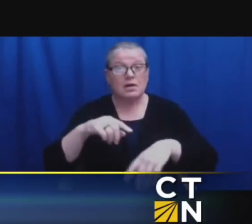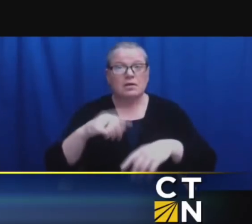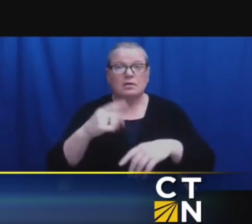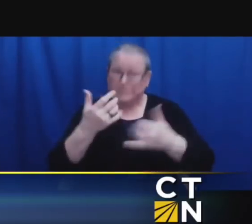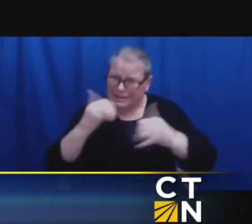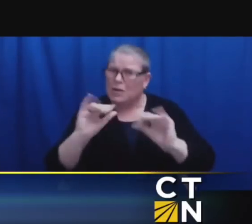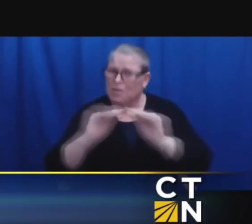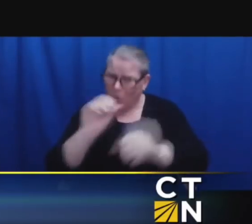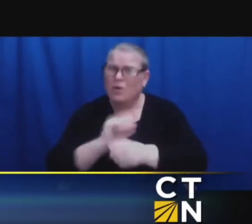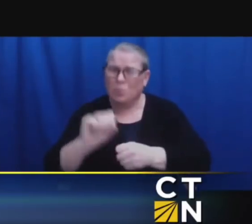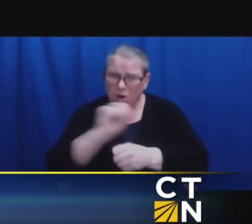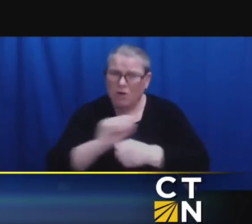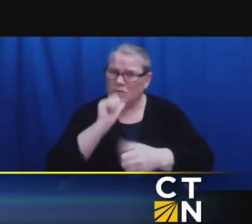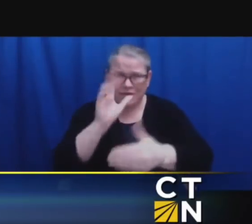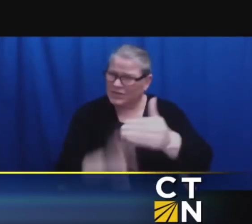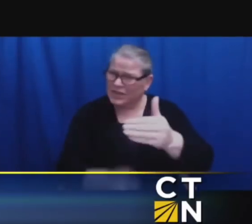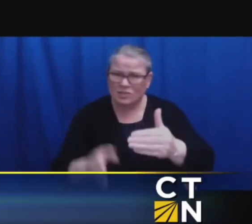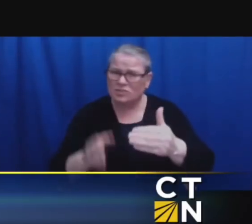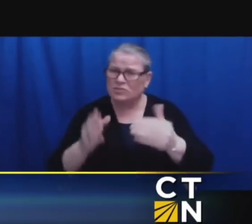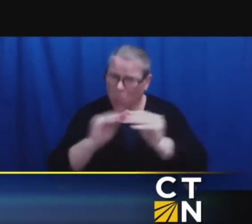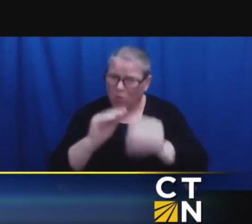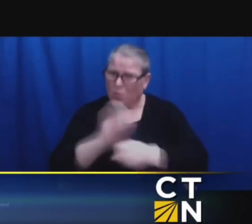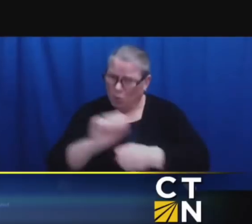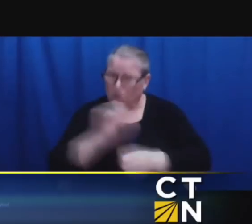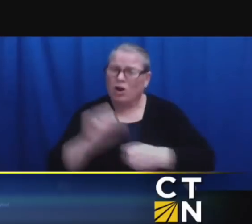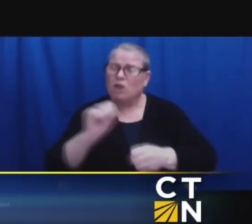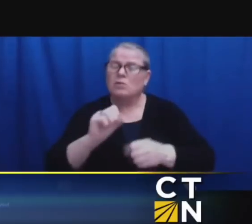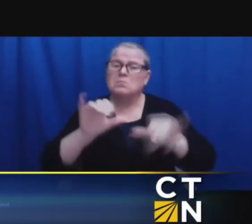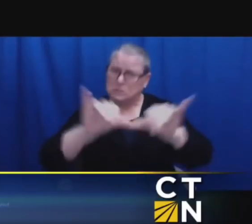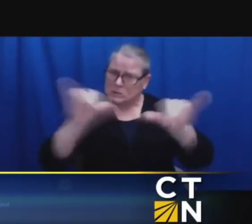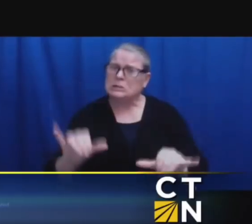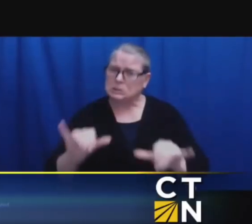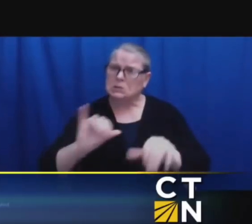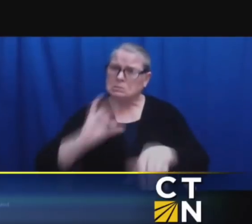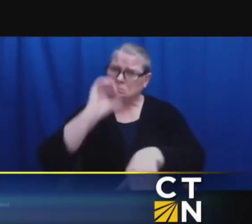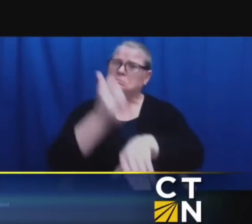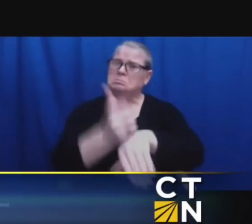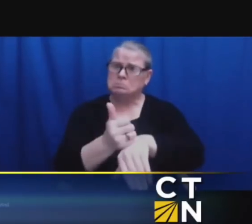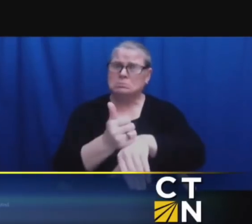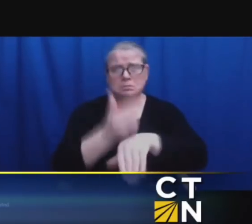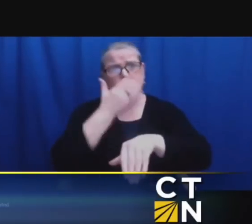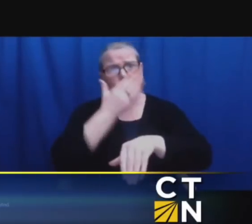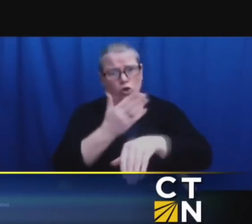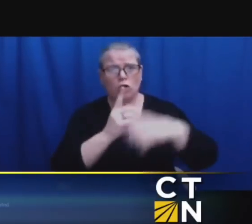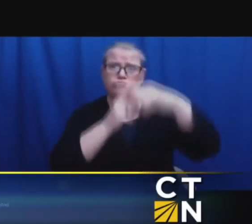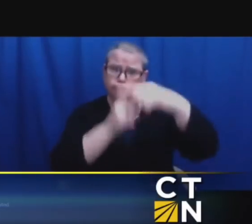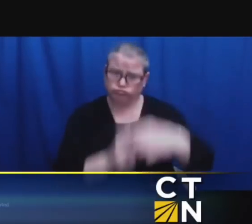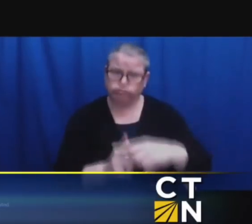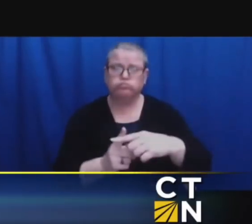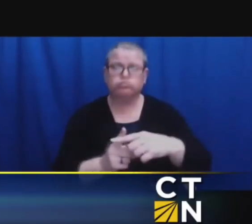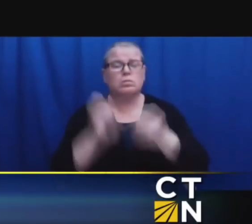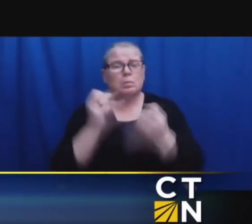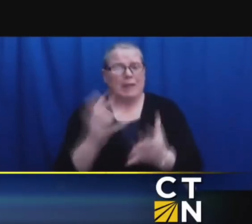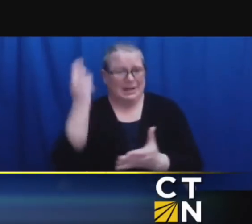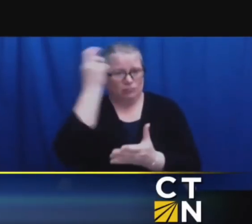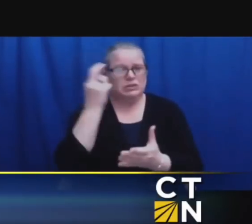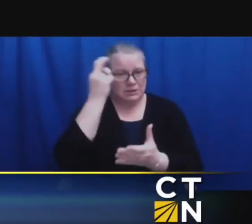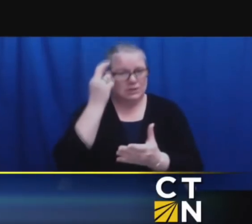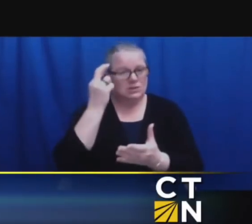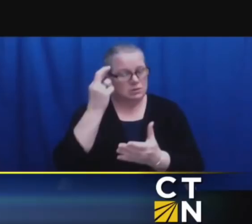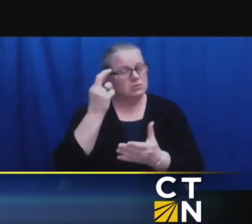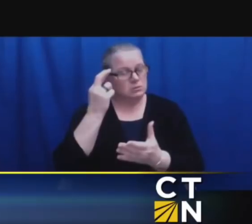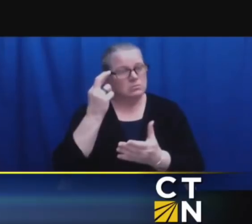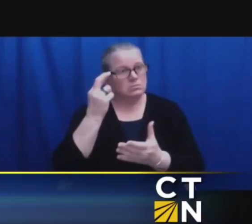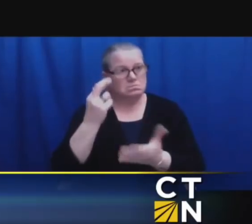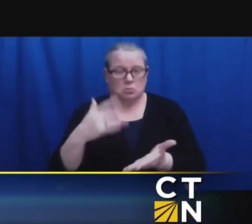there are systems in place. So I think, there are a lot of pluses and a lot of reasons behind why we think